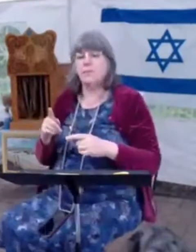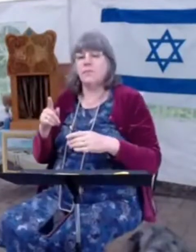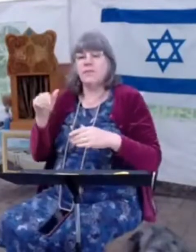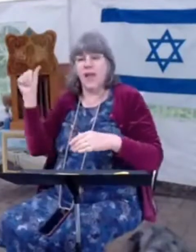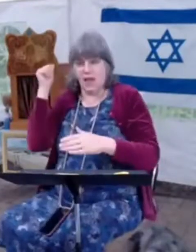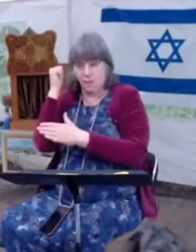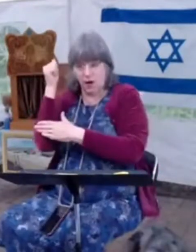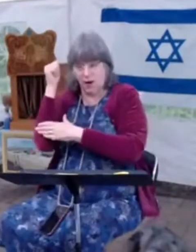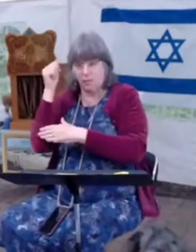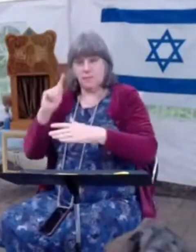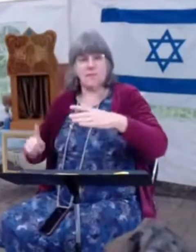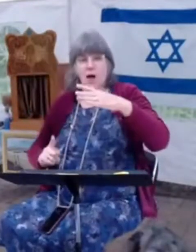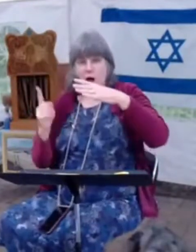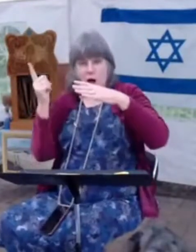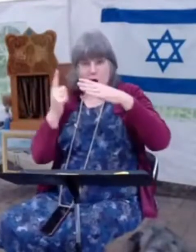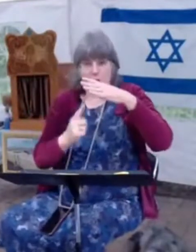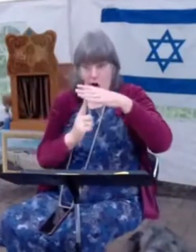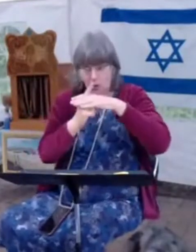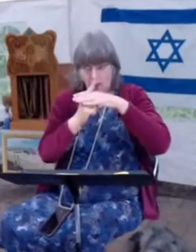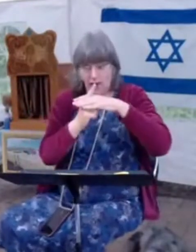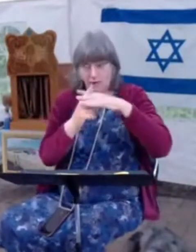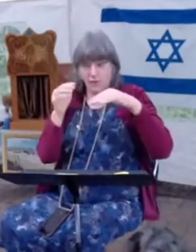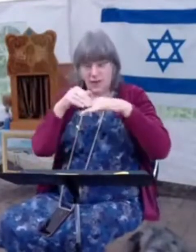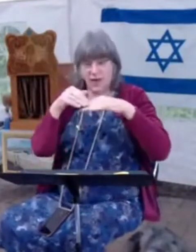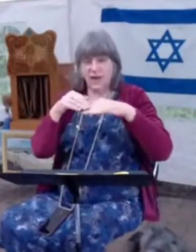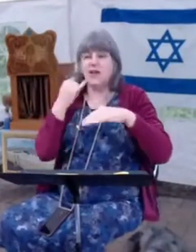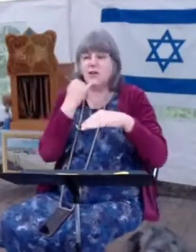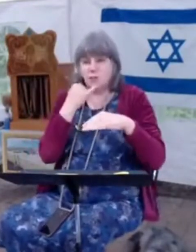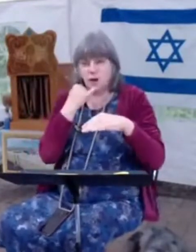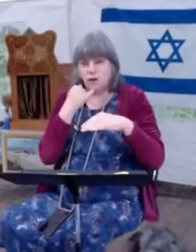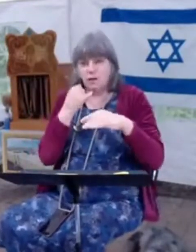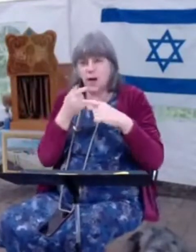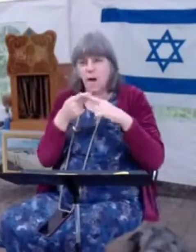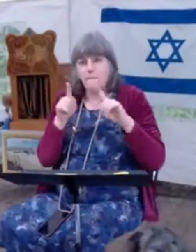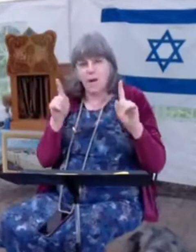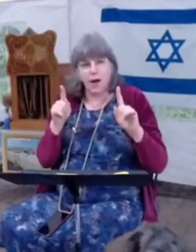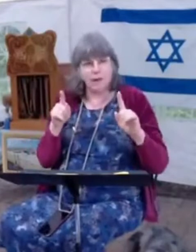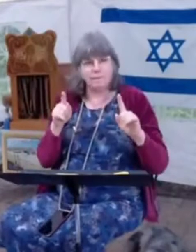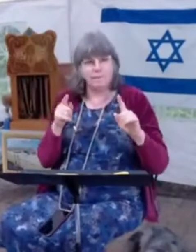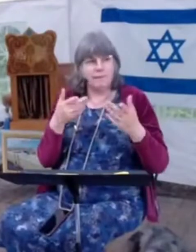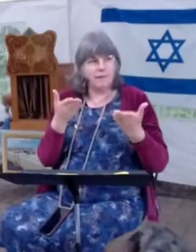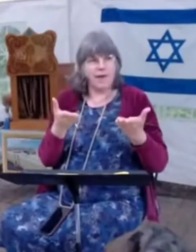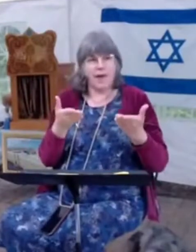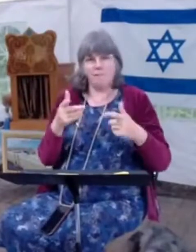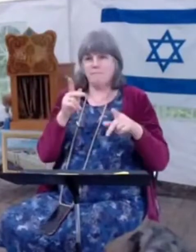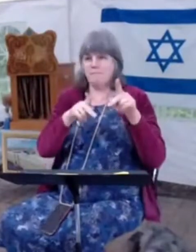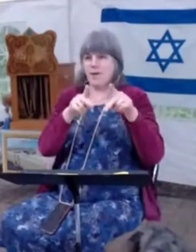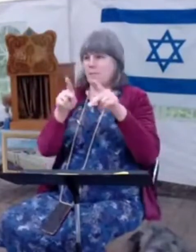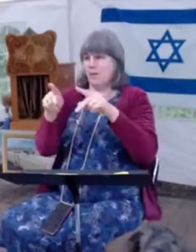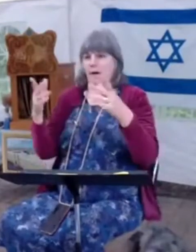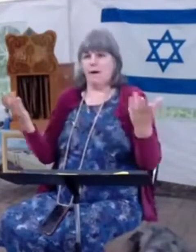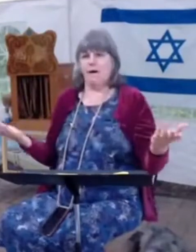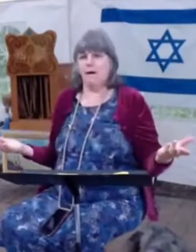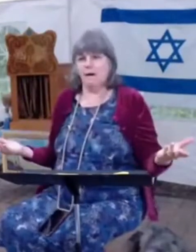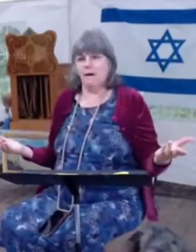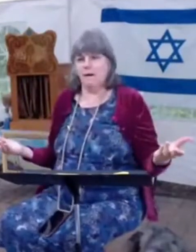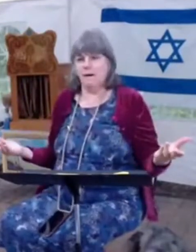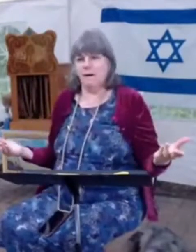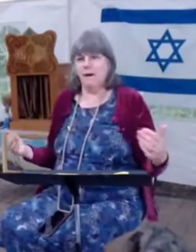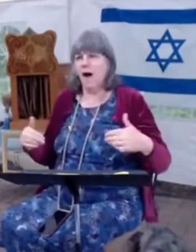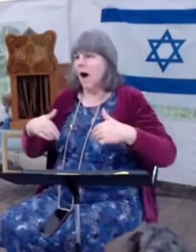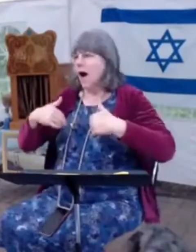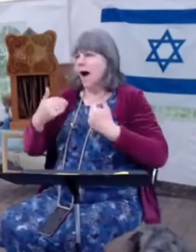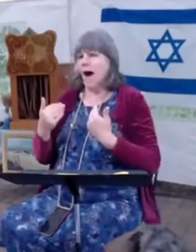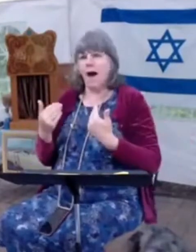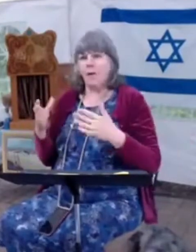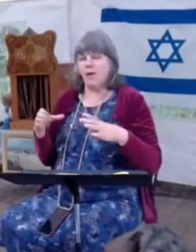You know, he didn't say that. He went to Egypt, but then he came back. And at the when he